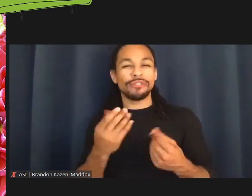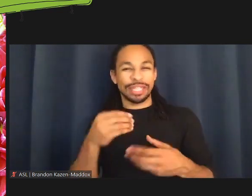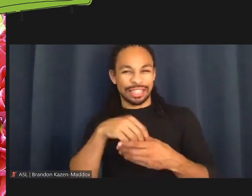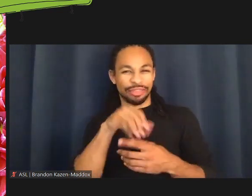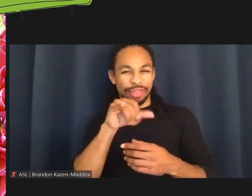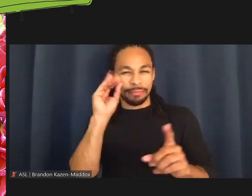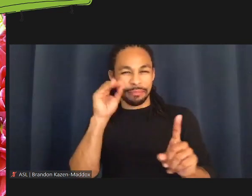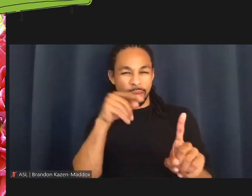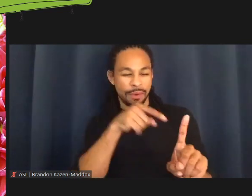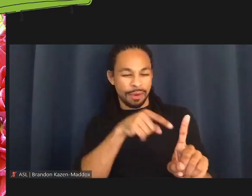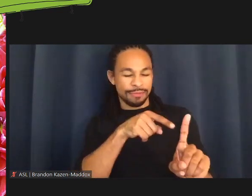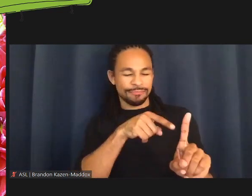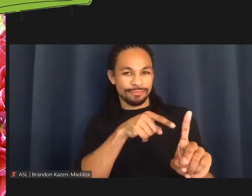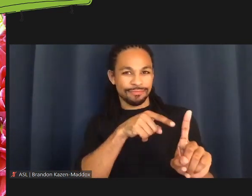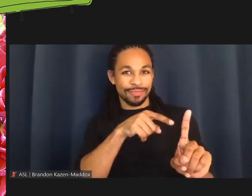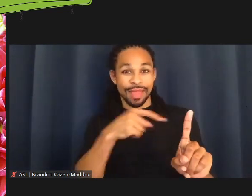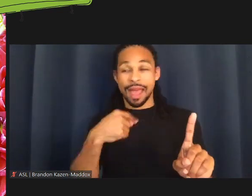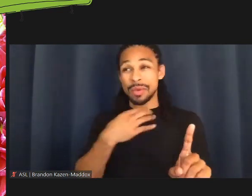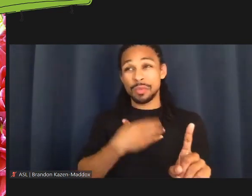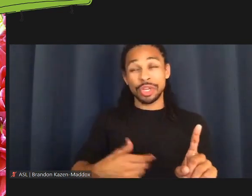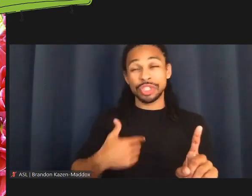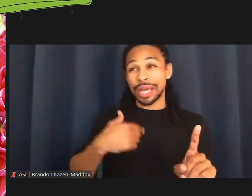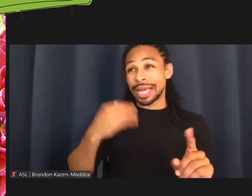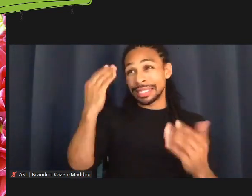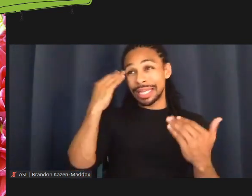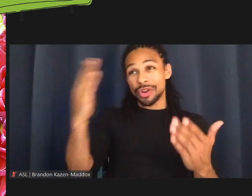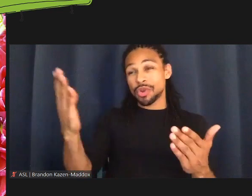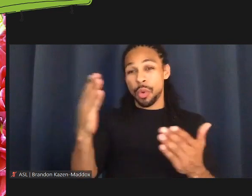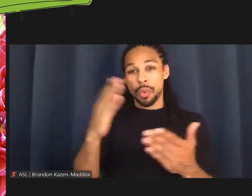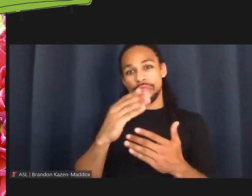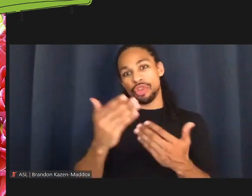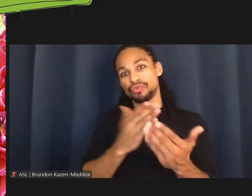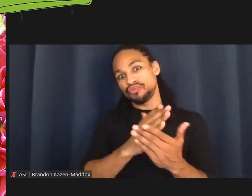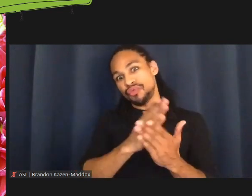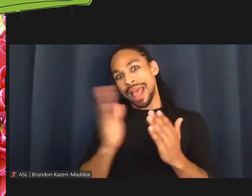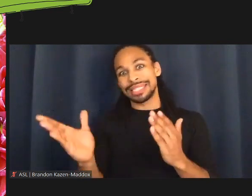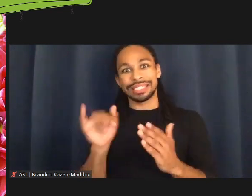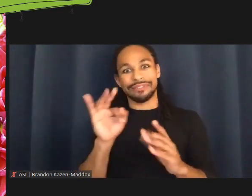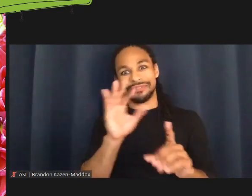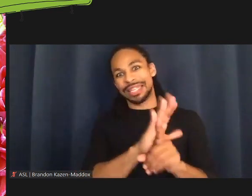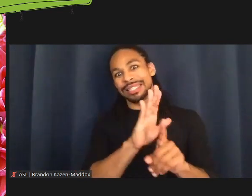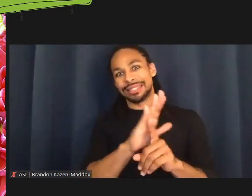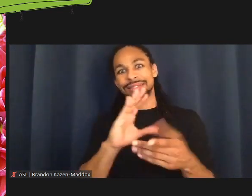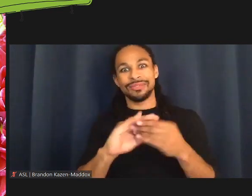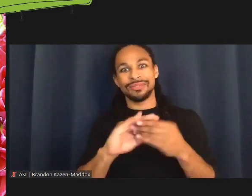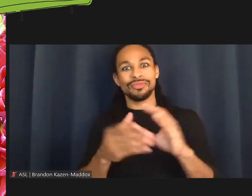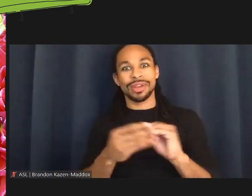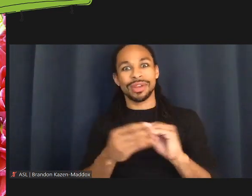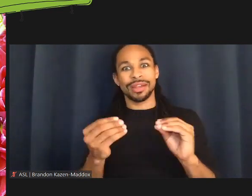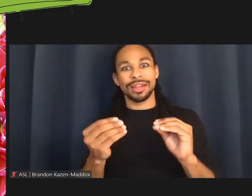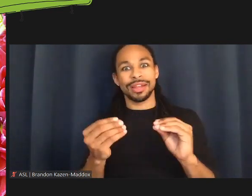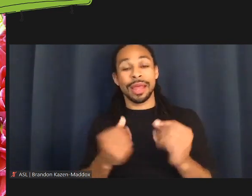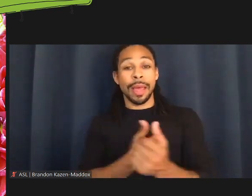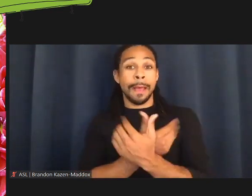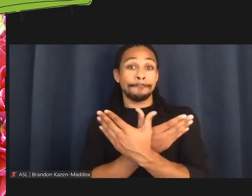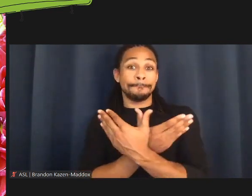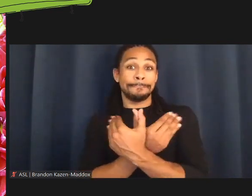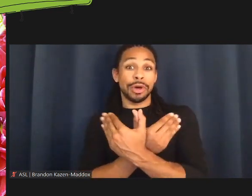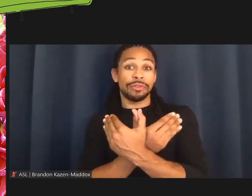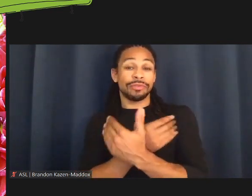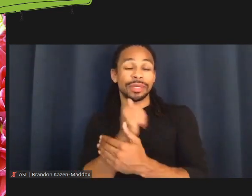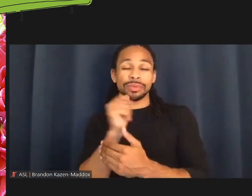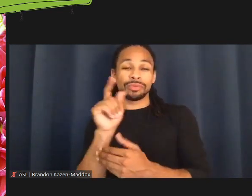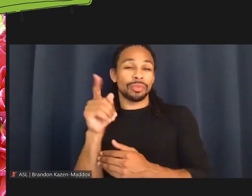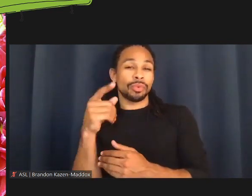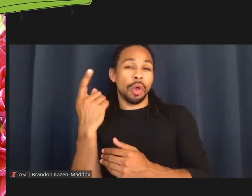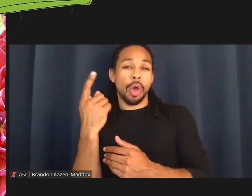I wish I didn't know the rest of his story. How butterflies won't so much settle